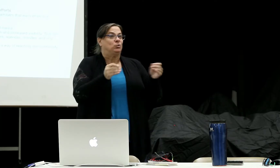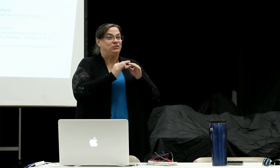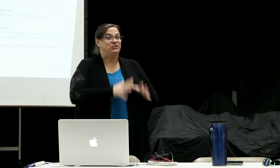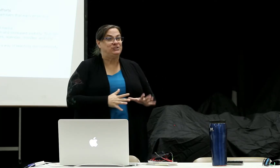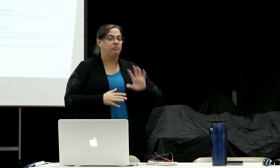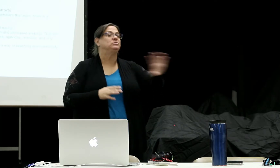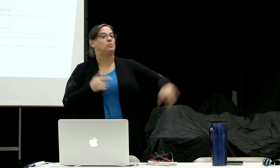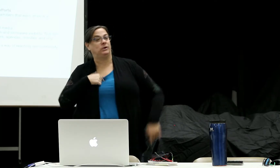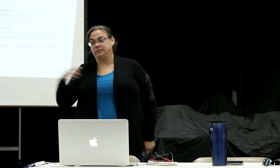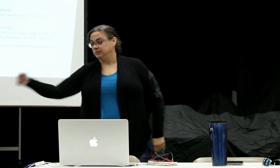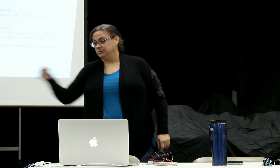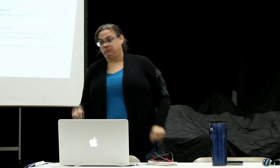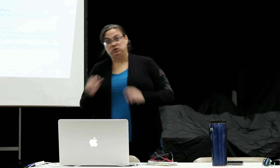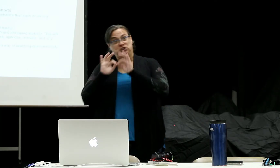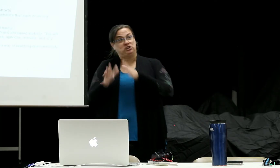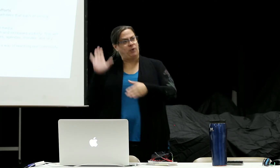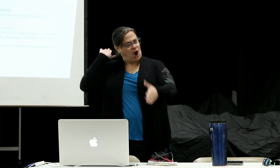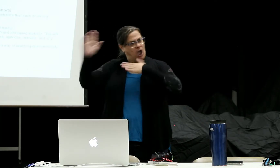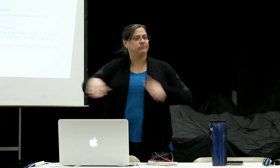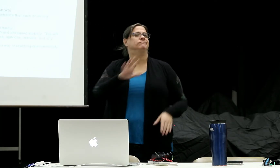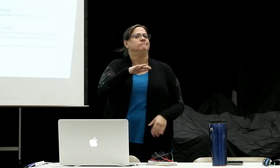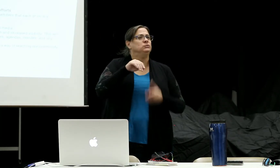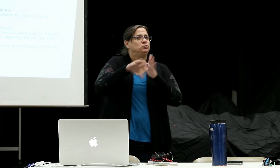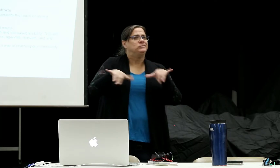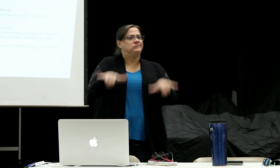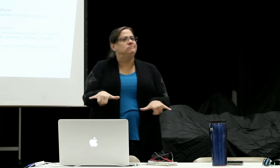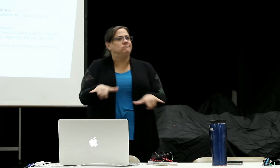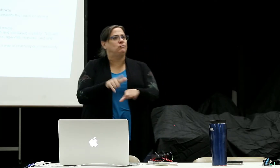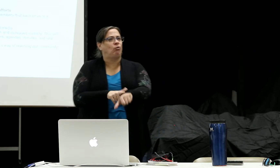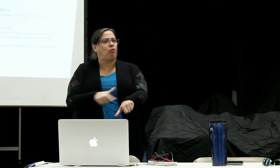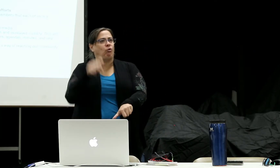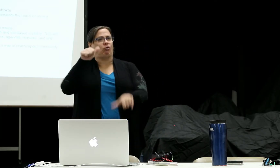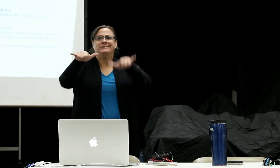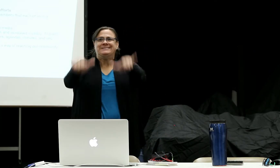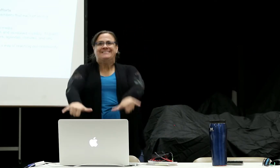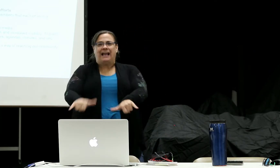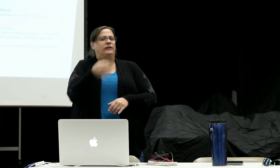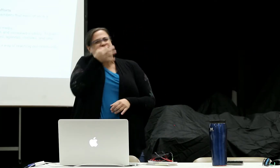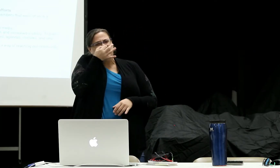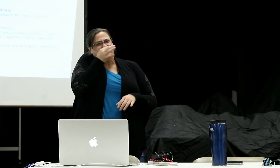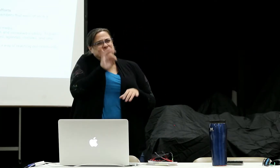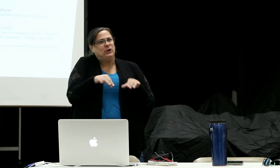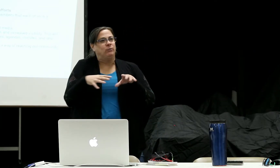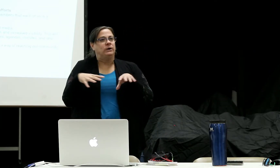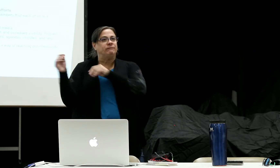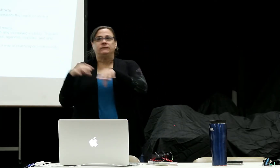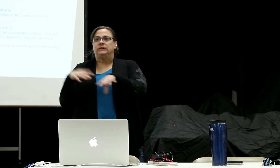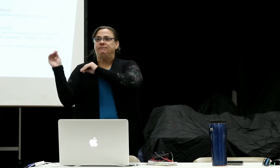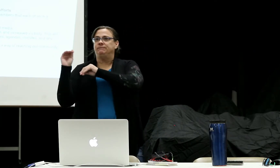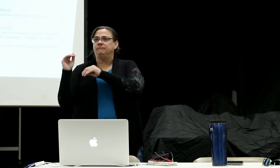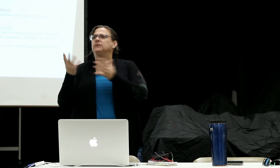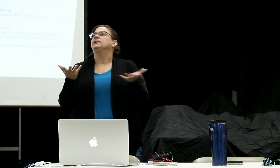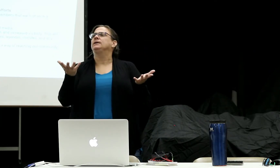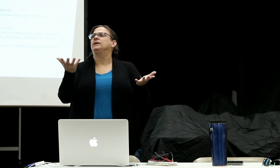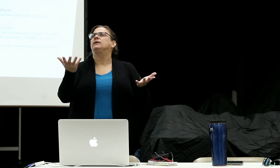actually decreased when I didn't have an interpreter. I had an interpreter with me the whole semester, and they stayed with me the whole semester. They maybe left a couple